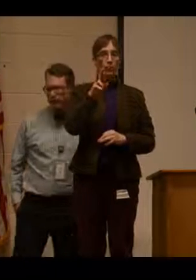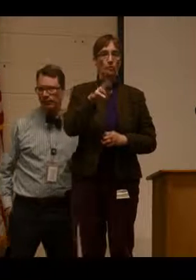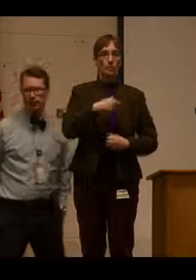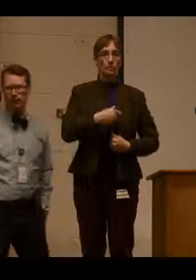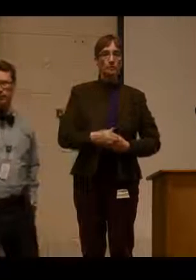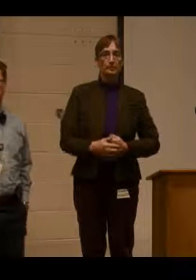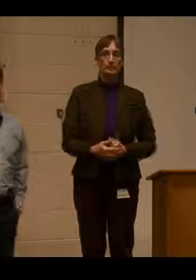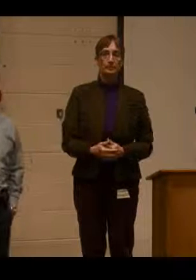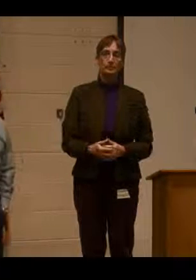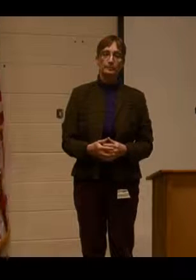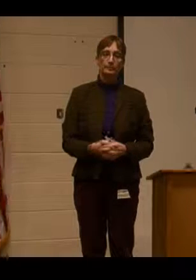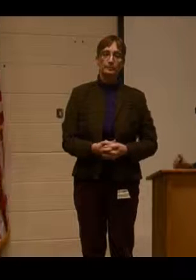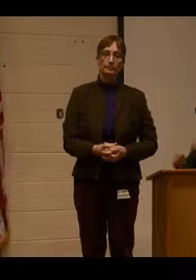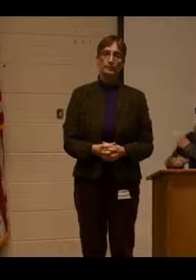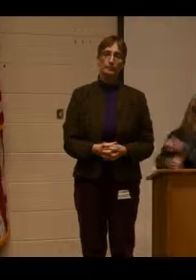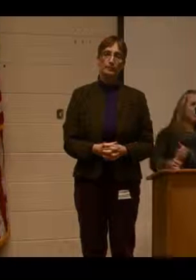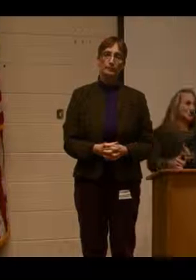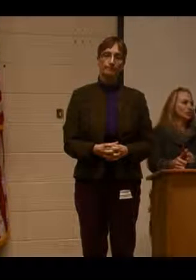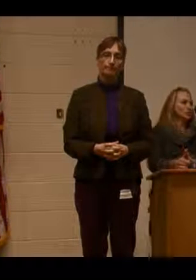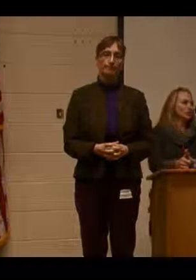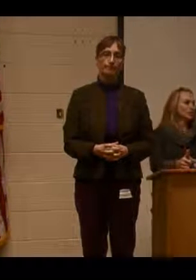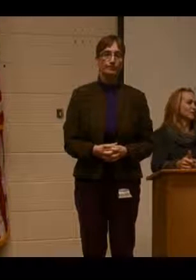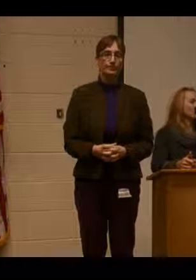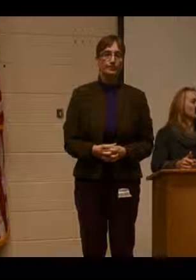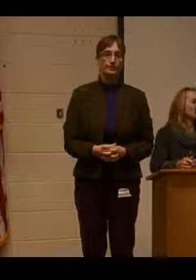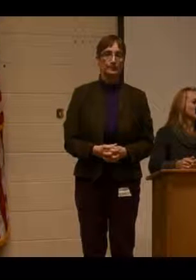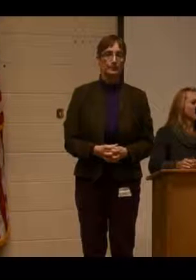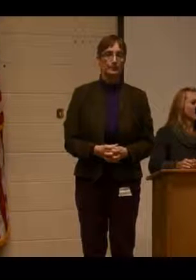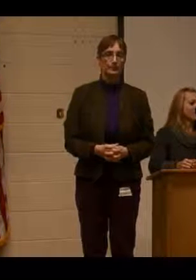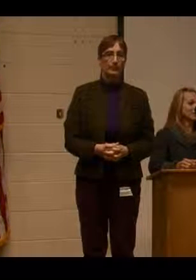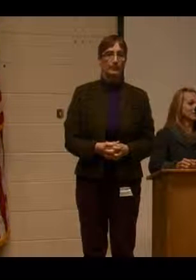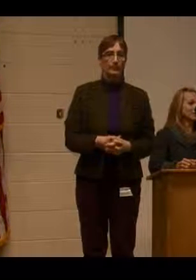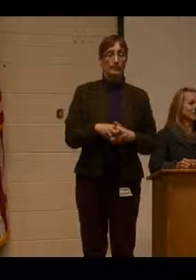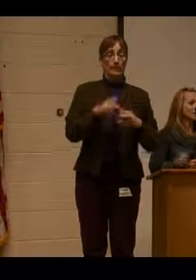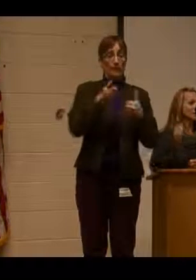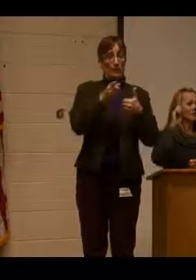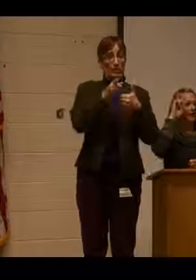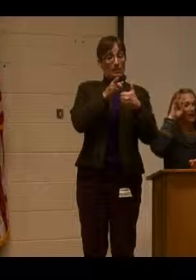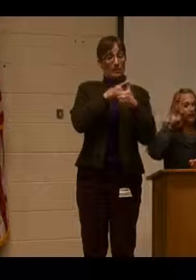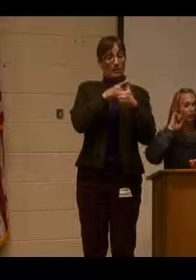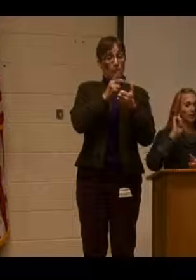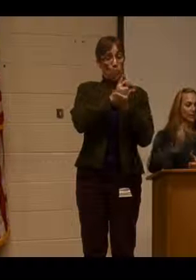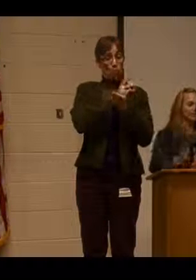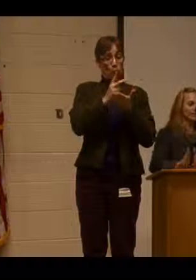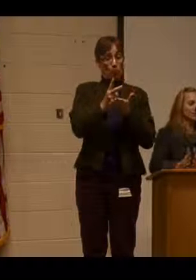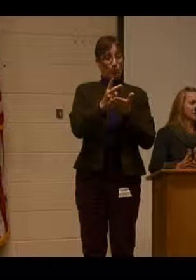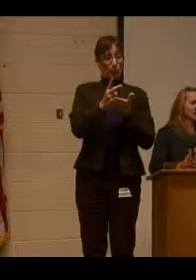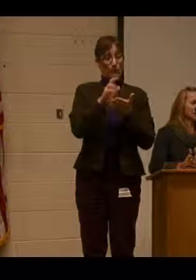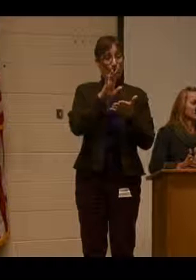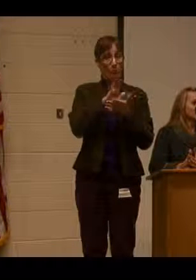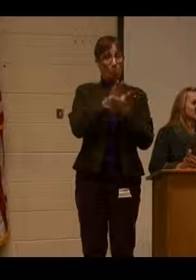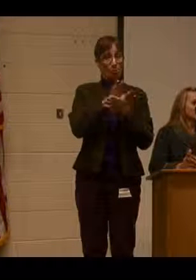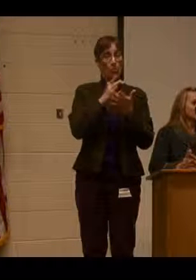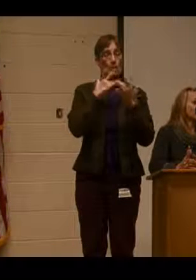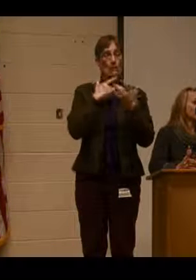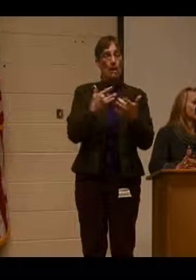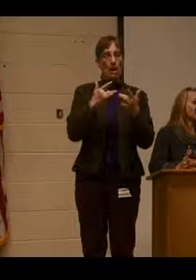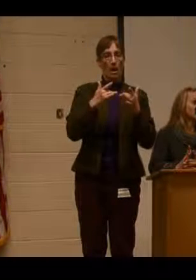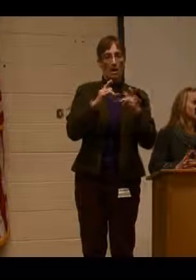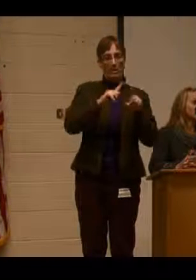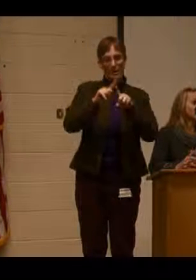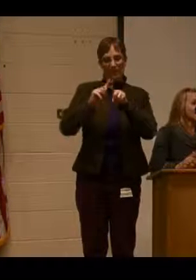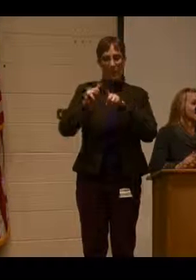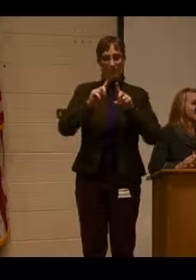The first 2 weeks of school, we do a lot of assessments. And one of the assessments we do is a career scope, and that looks at the strengths